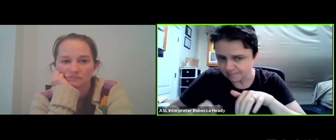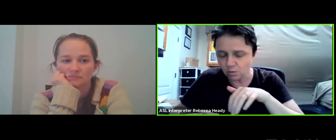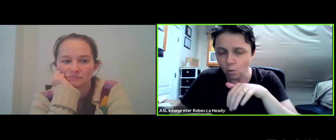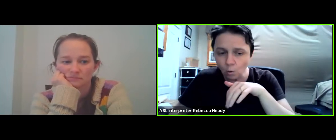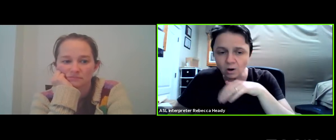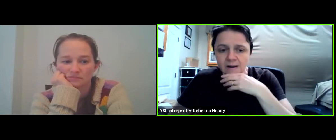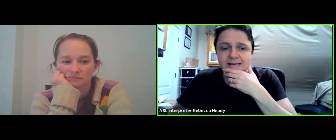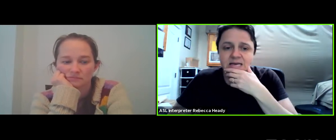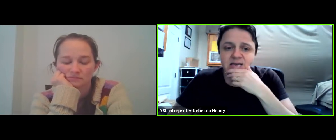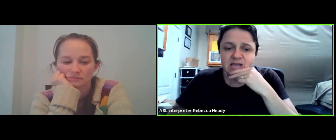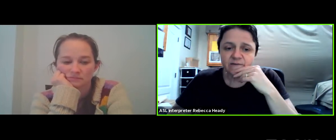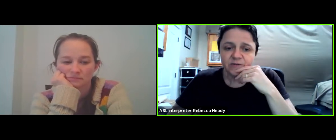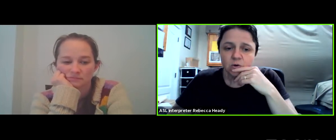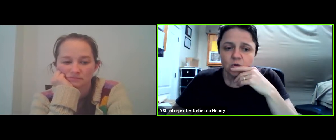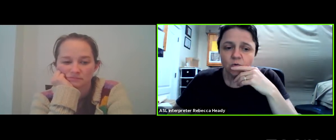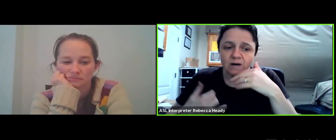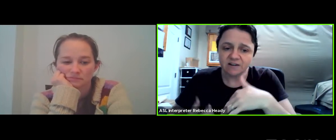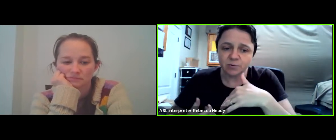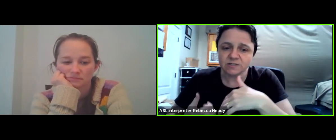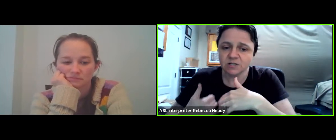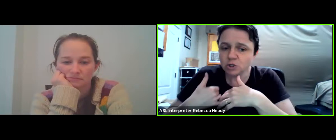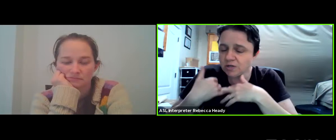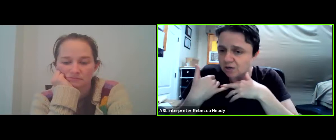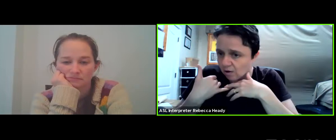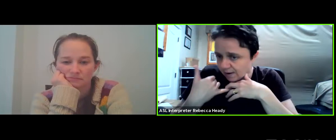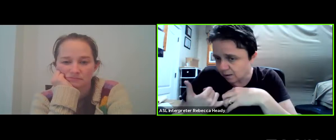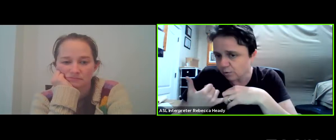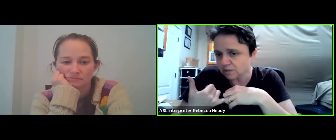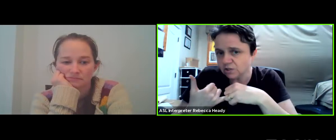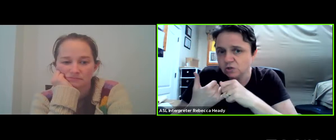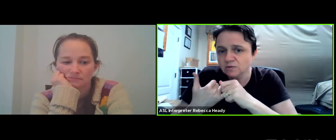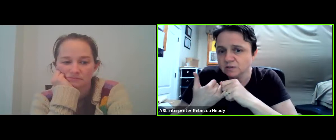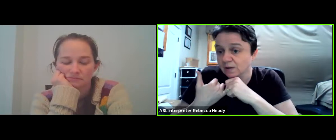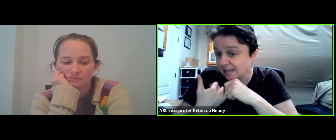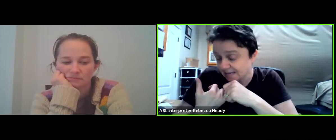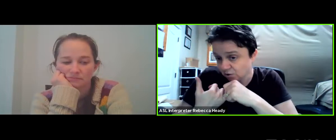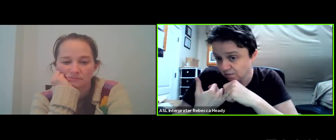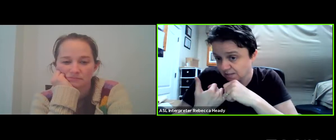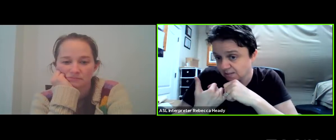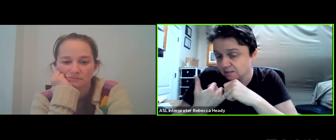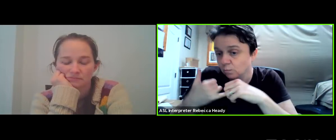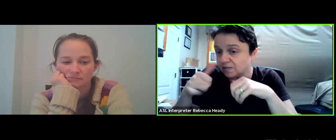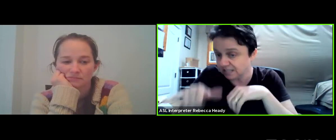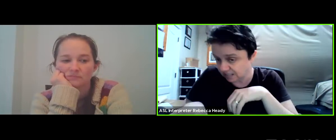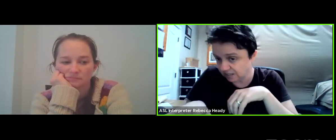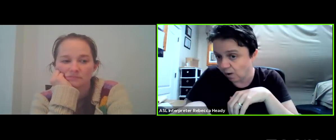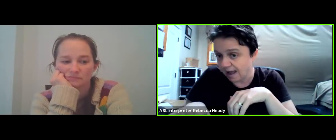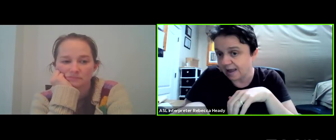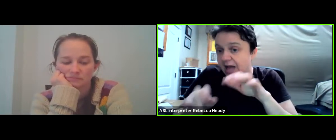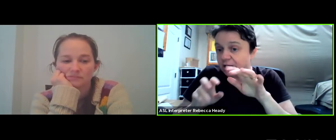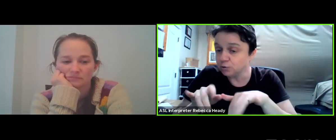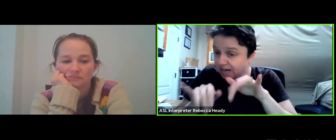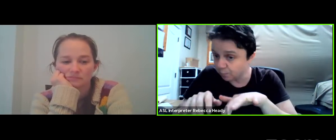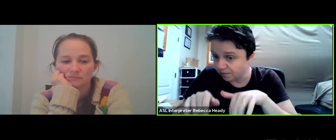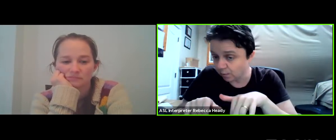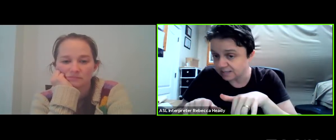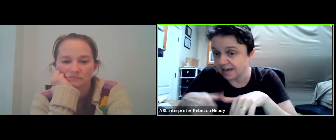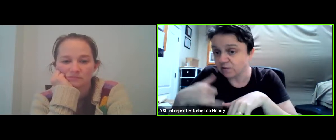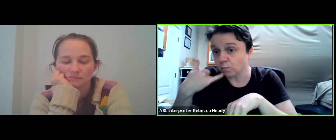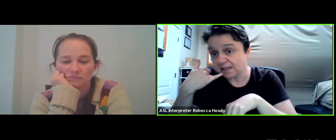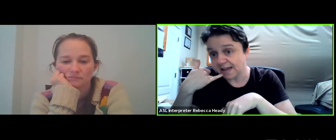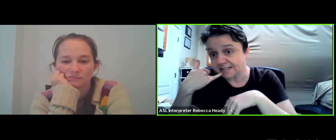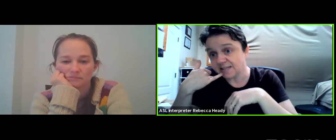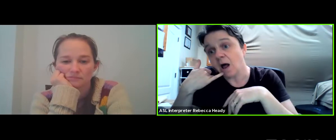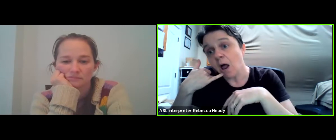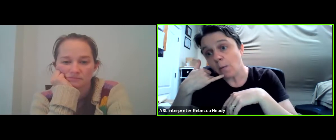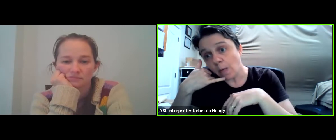other. Or if you are a deaf person and you need to call a hearing person, you use the relay service with the TTY. And you type what they want to